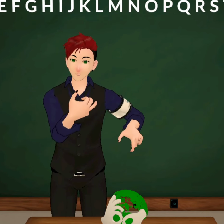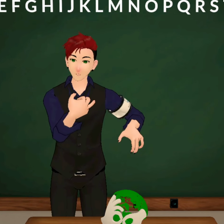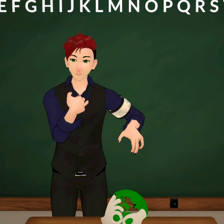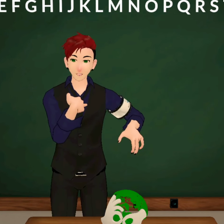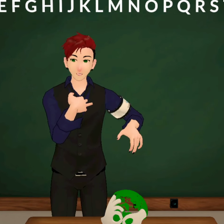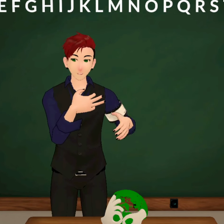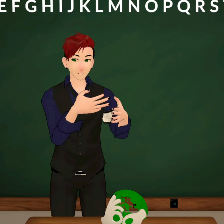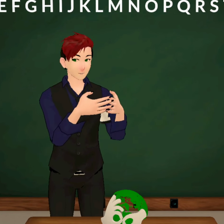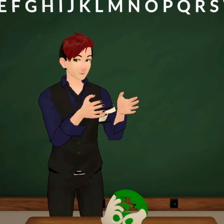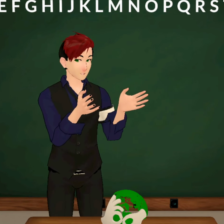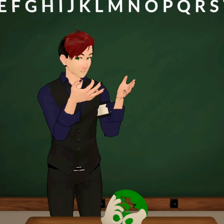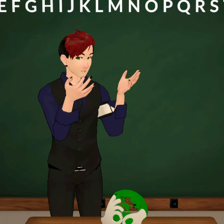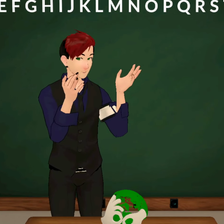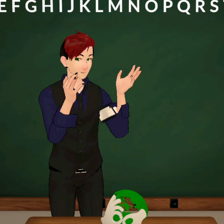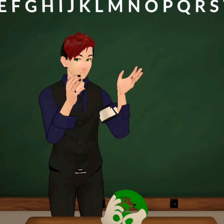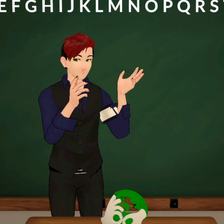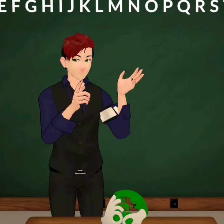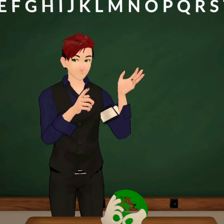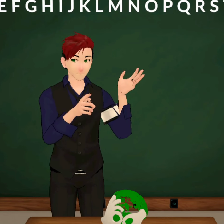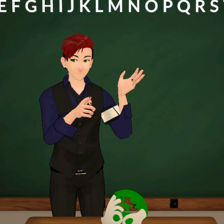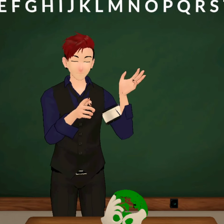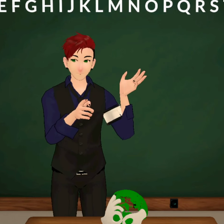who has general VR?